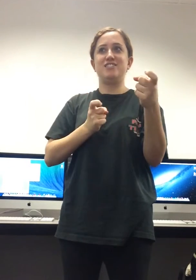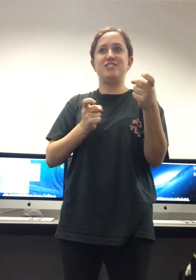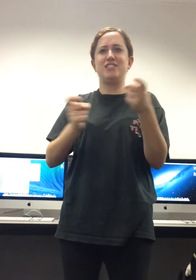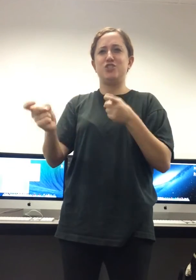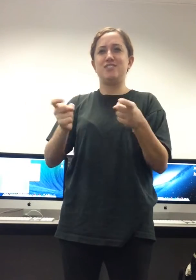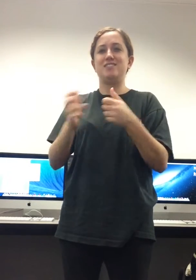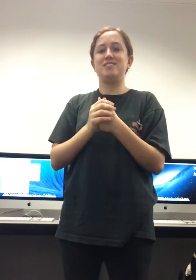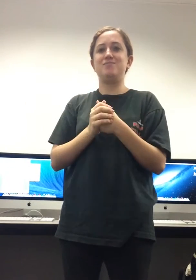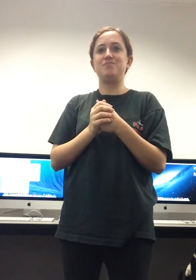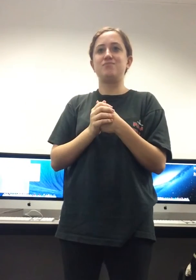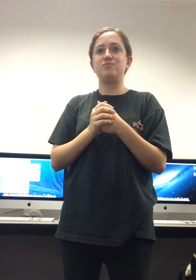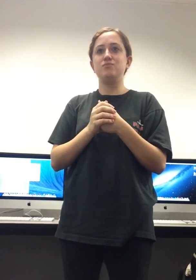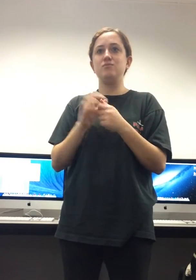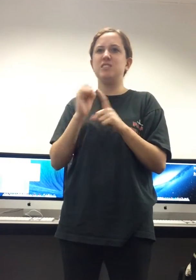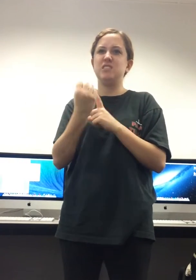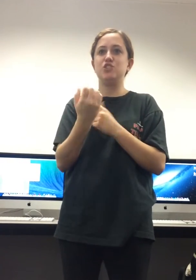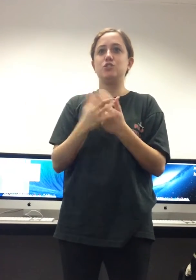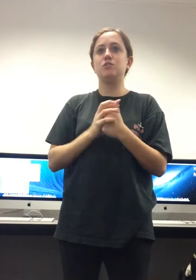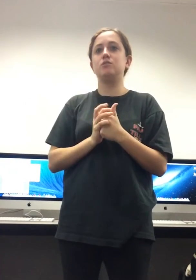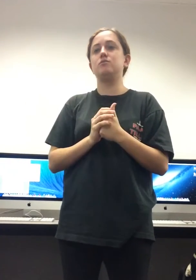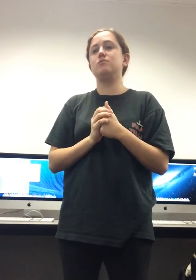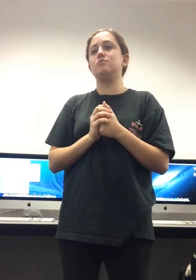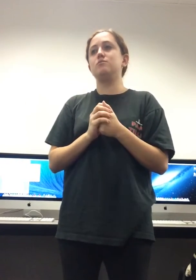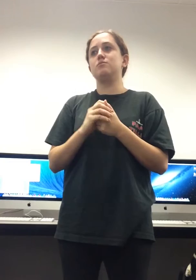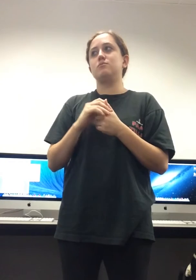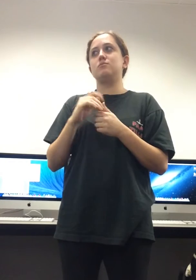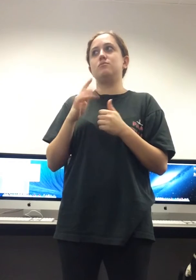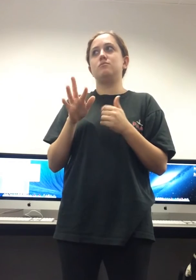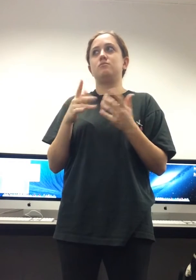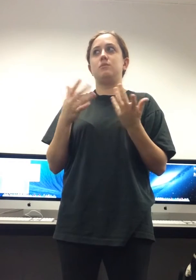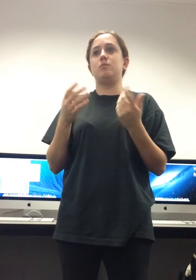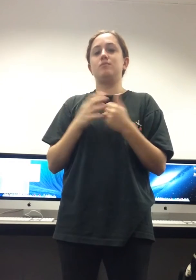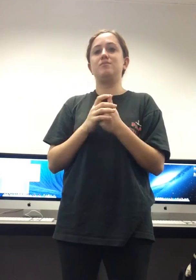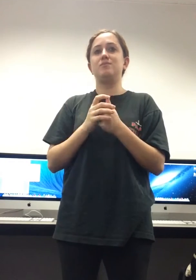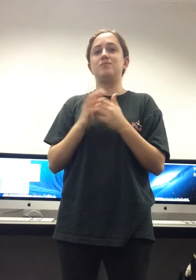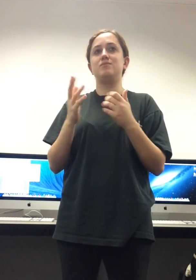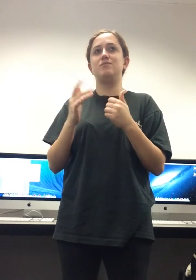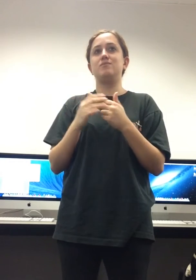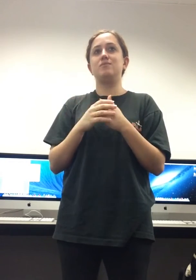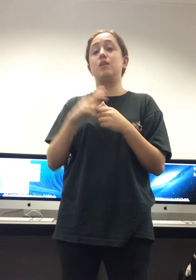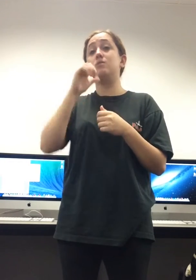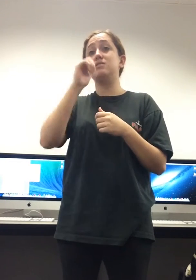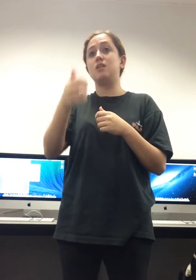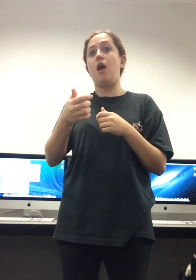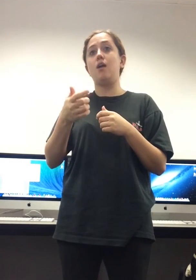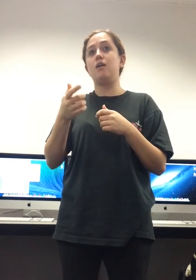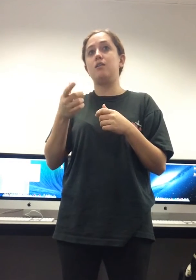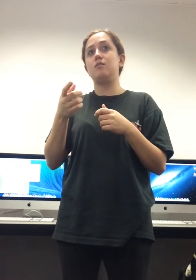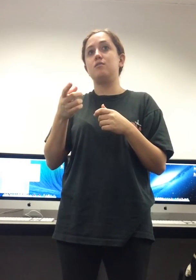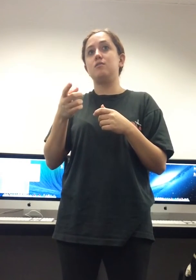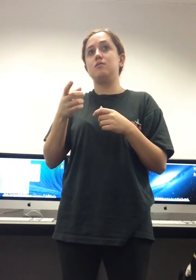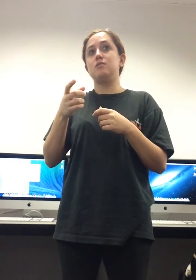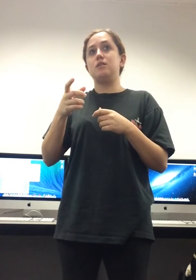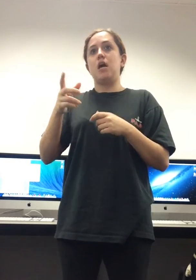been, fire safe. It wasn't uncommon for the average person to work 56 hours, 6